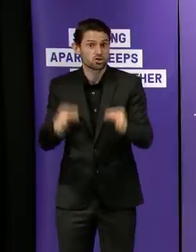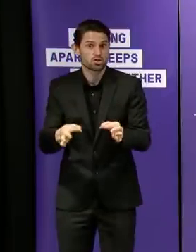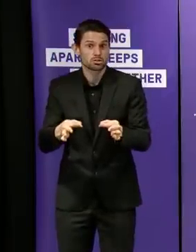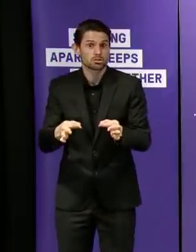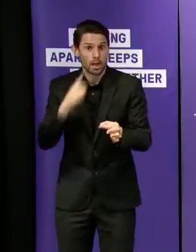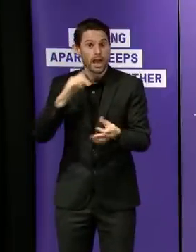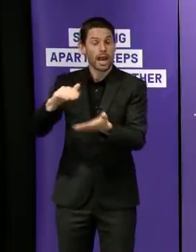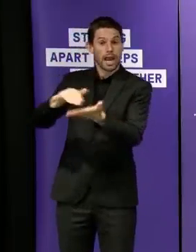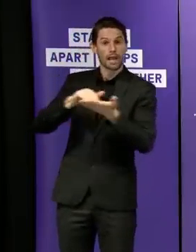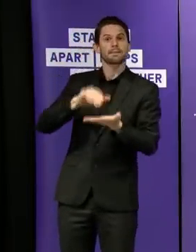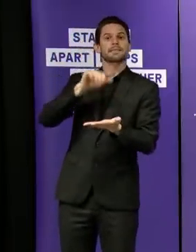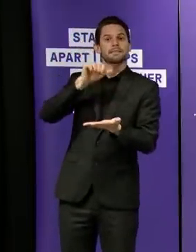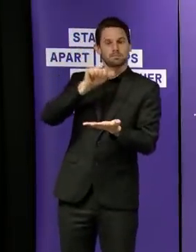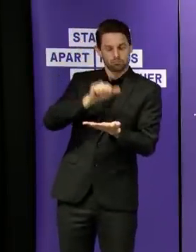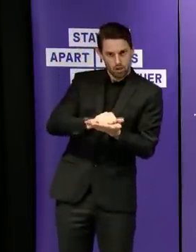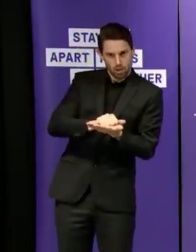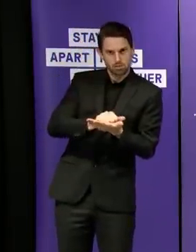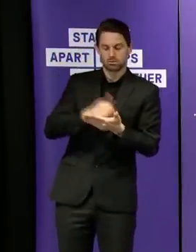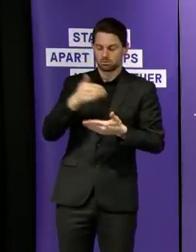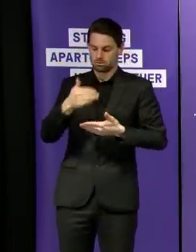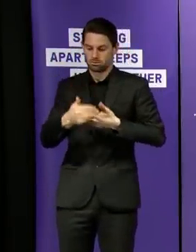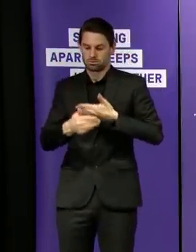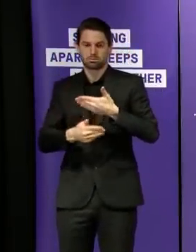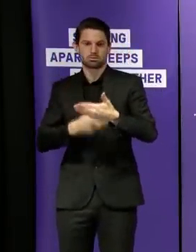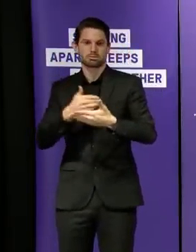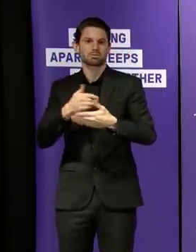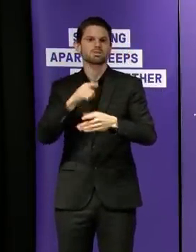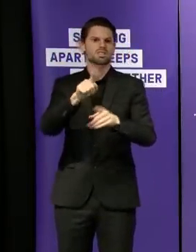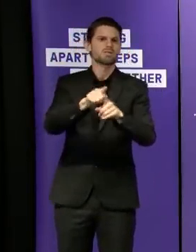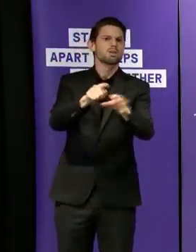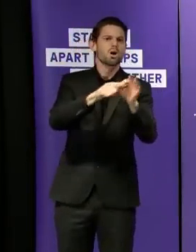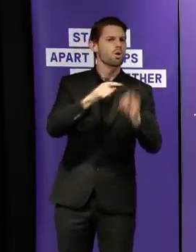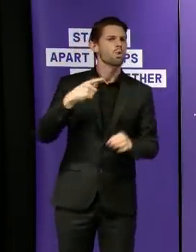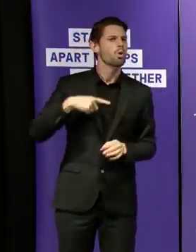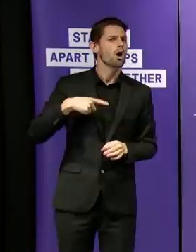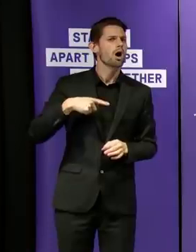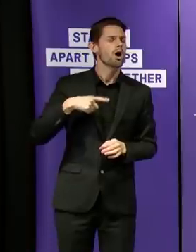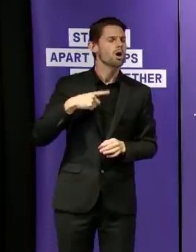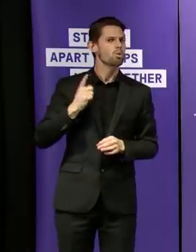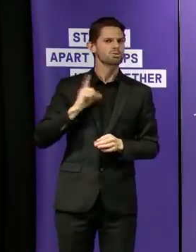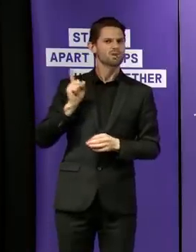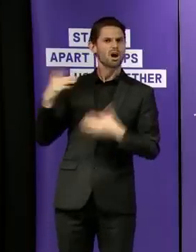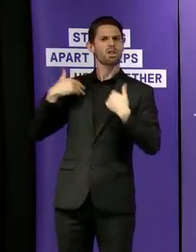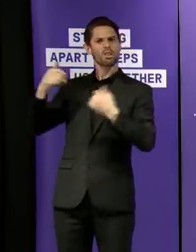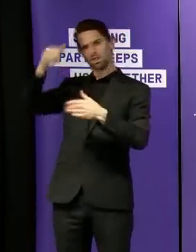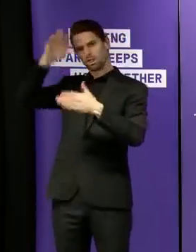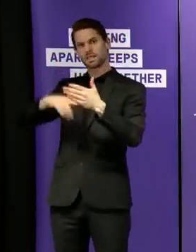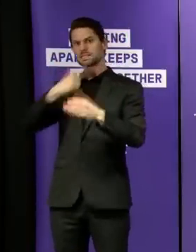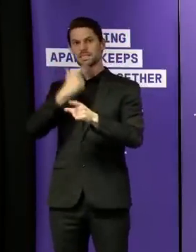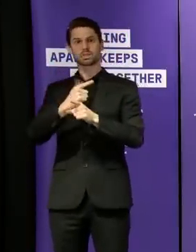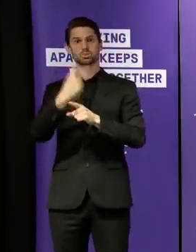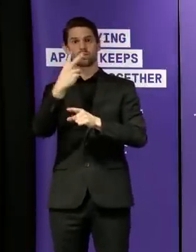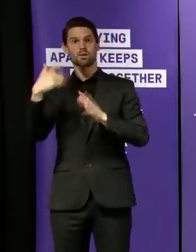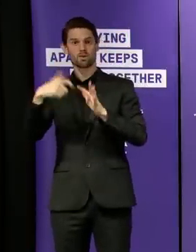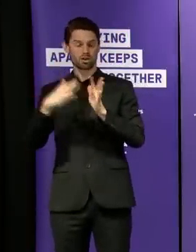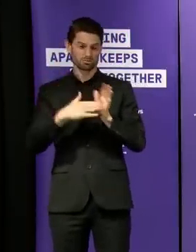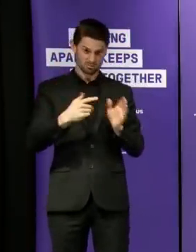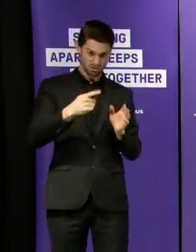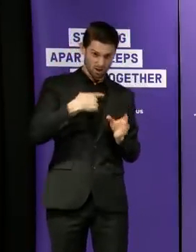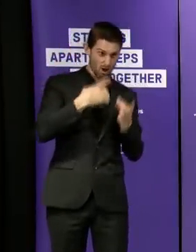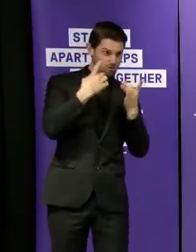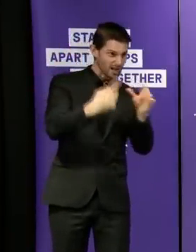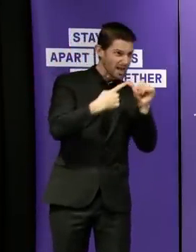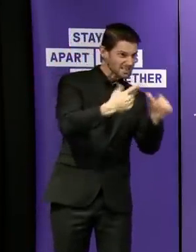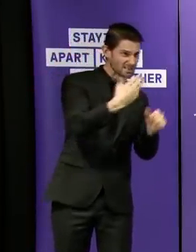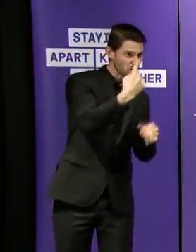certainty about less movement than would otherwise be the case. So are you able to explain the science and data behind 25 kilometres? No, I've already dealt with that. I think I